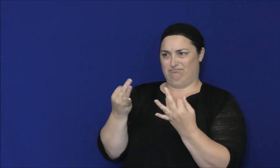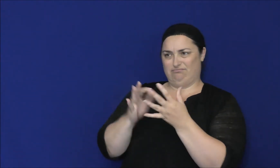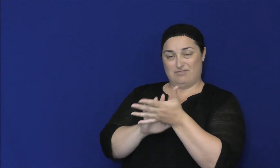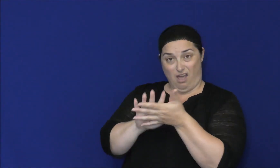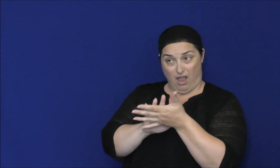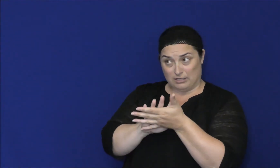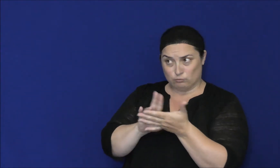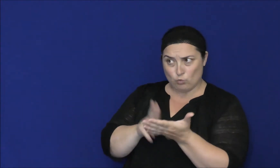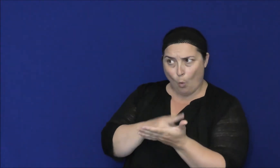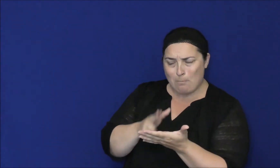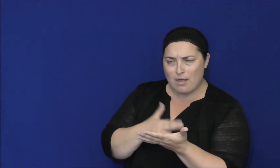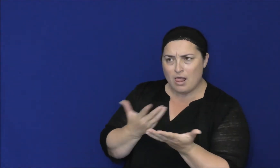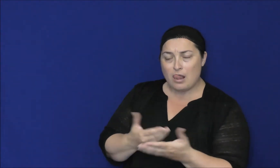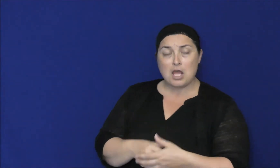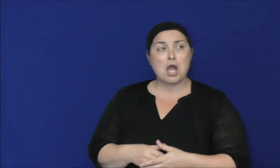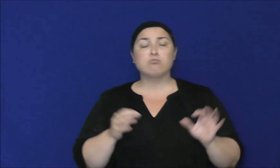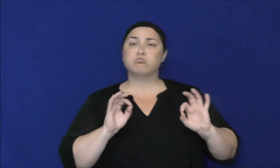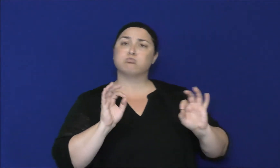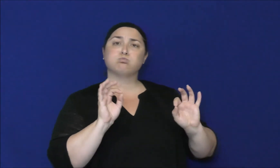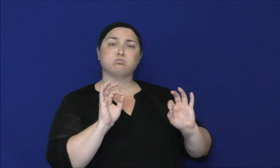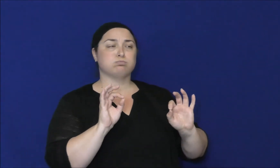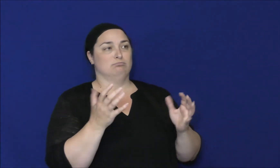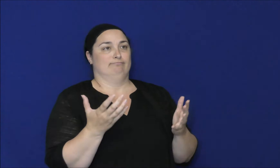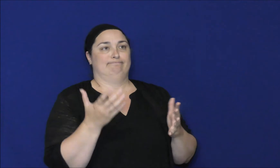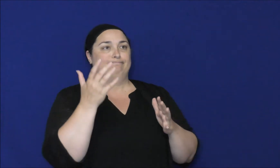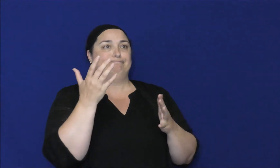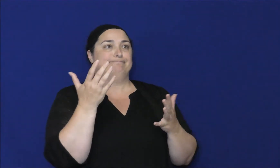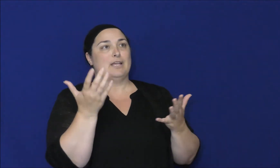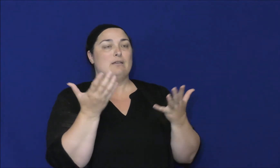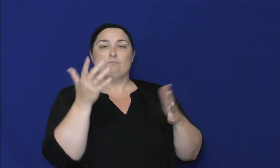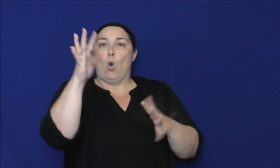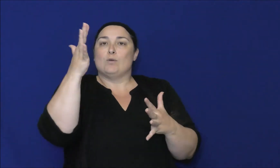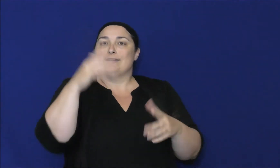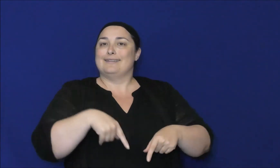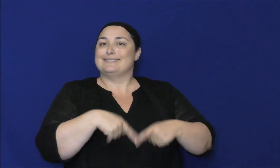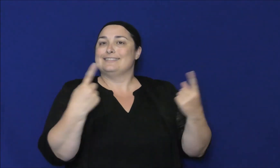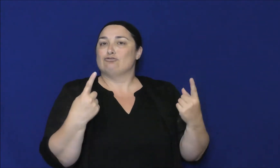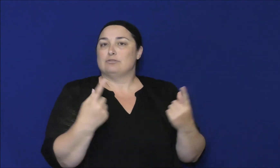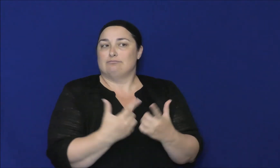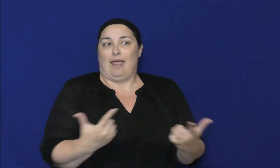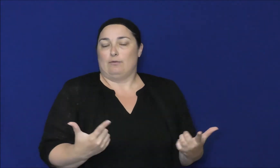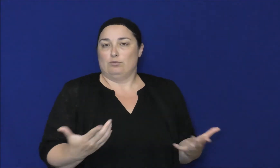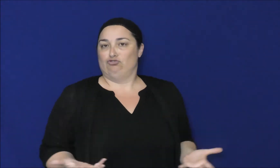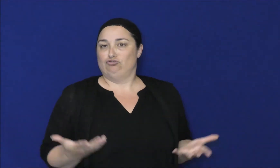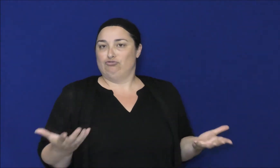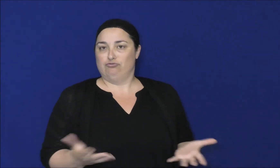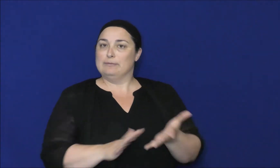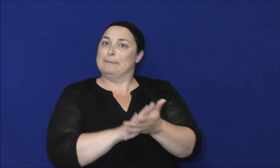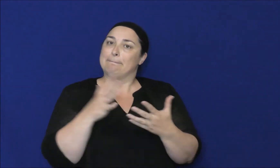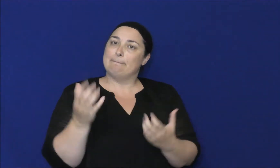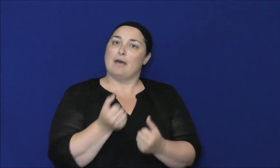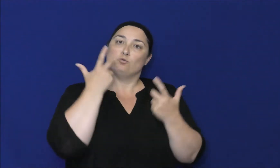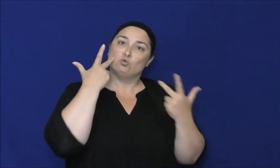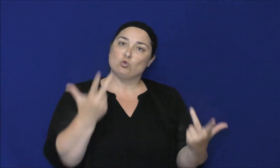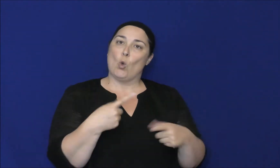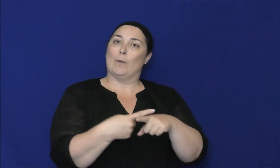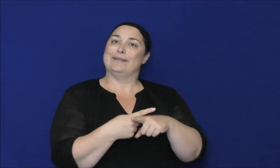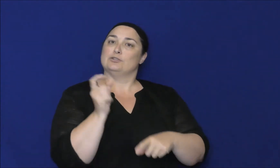No, not at all. Auslan is a different language to English, and so we need to represent English terms in